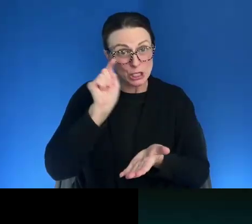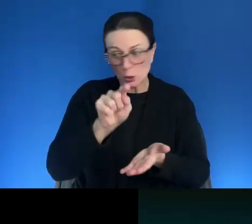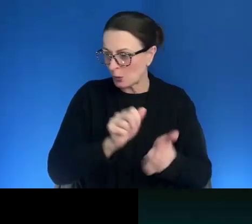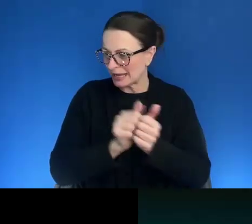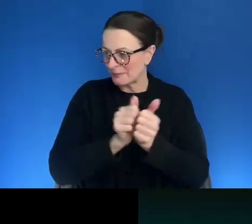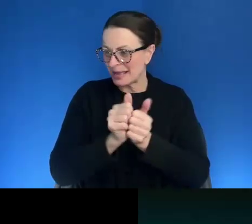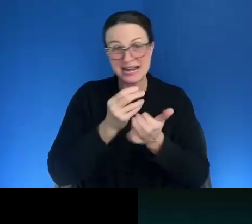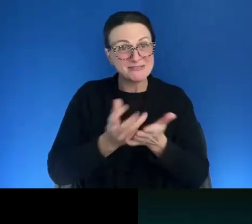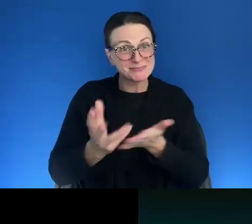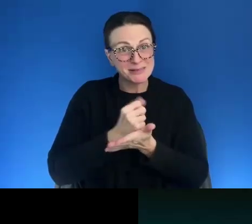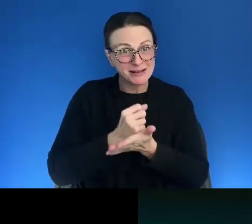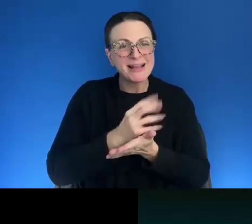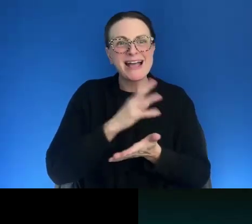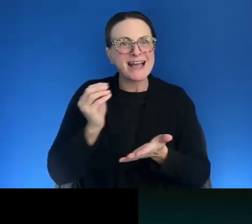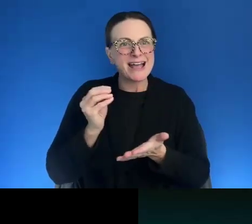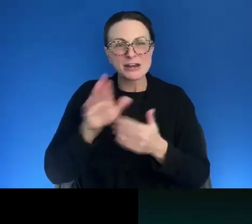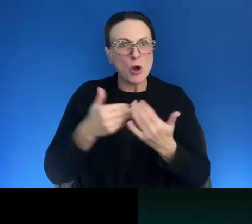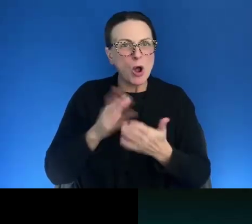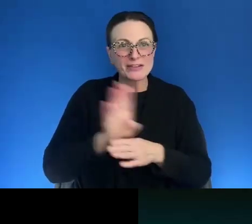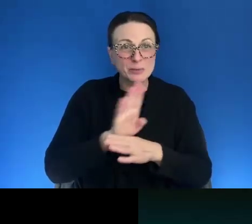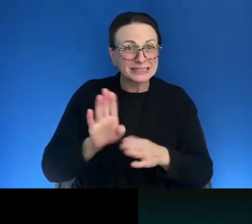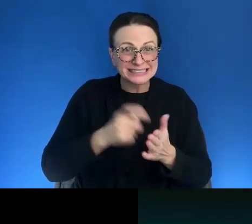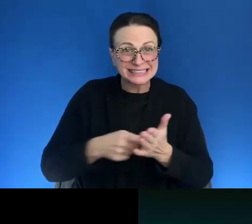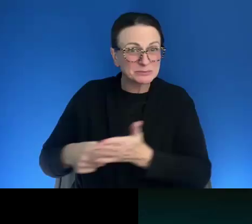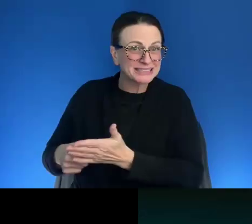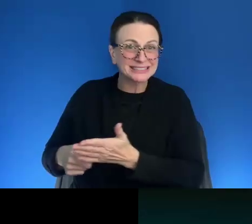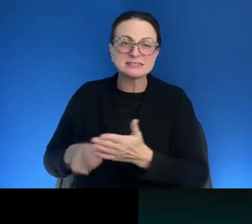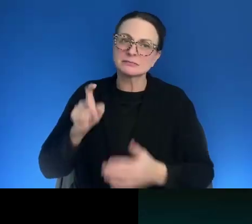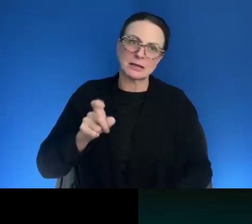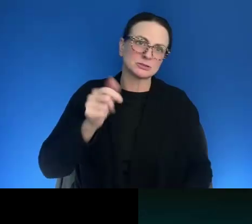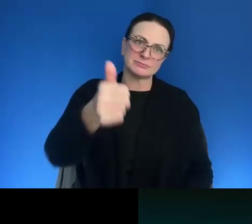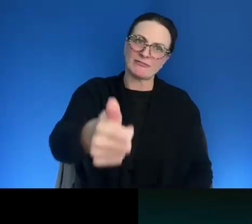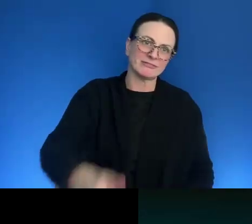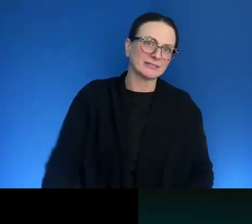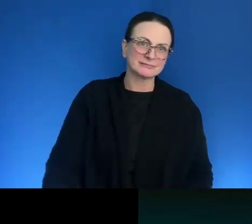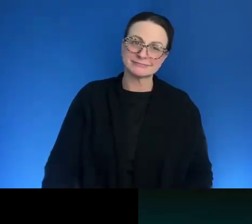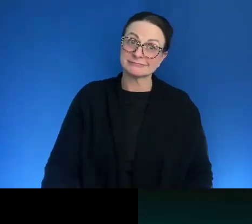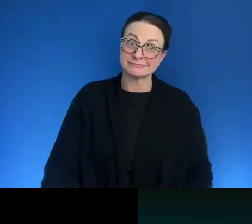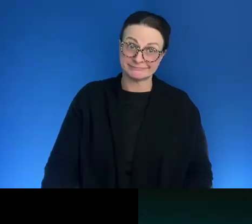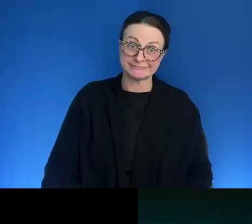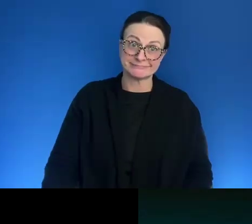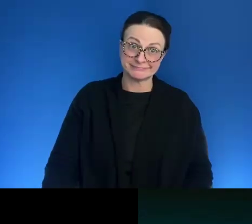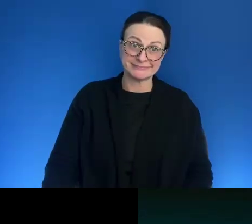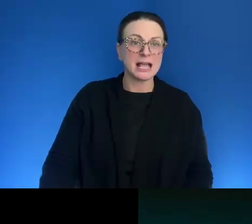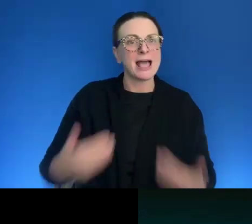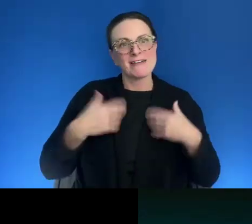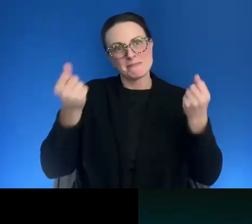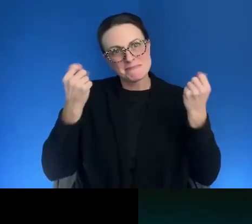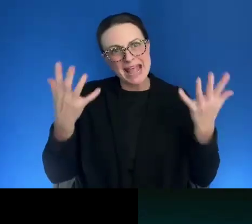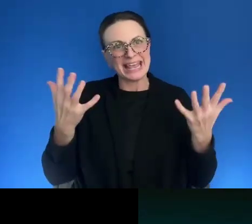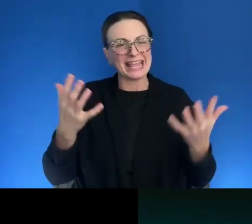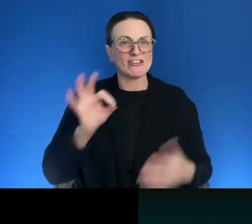competitive wage and all of your business expenses, you have to do it yourself. There's all kinds of free